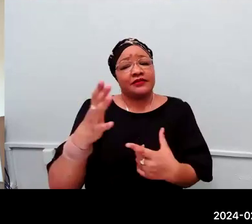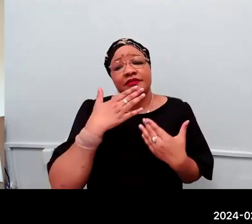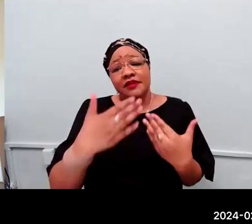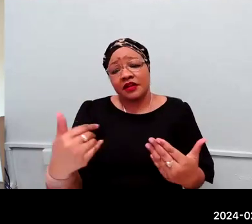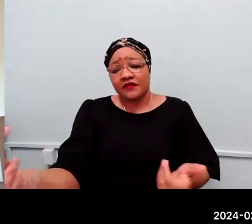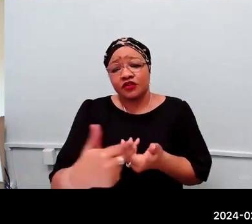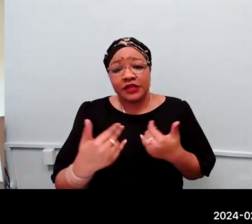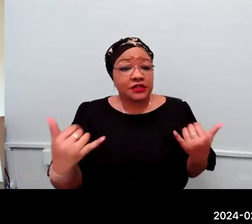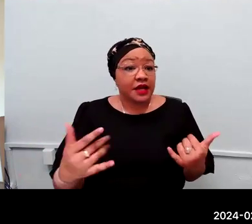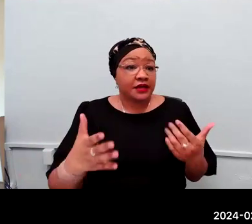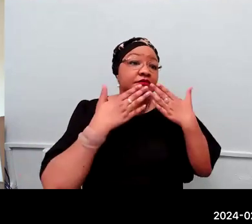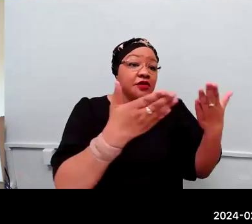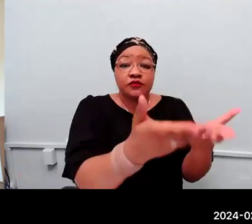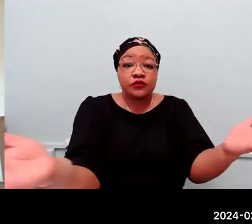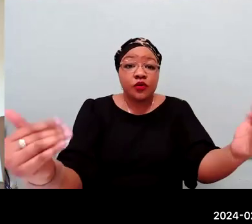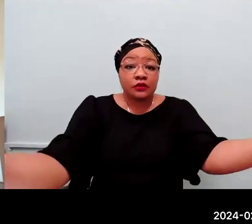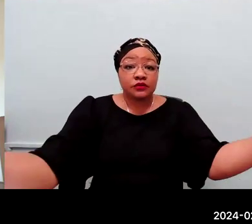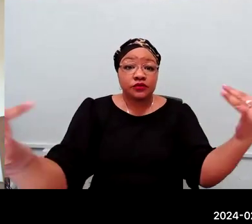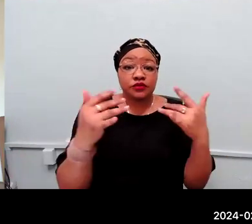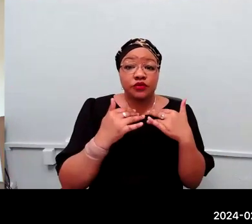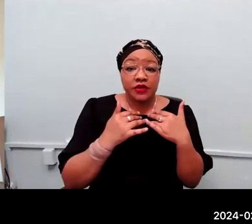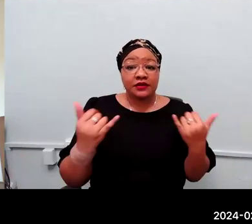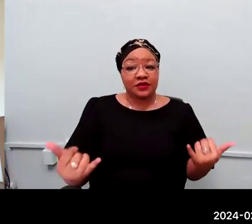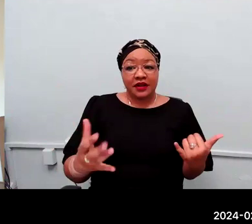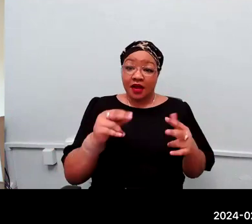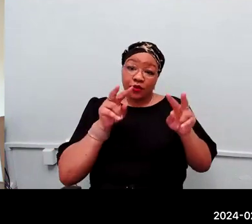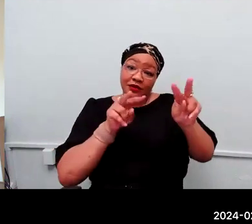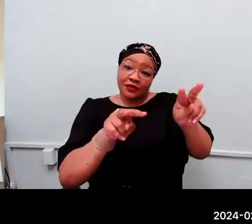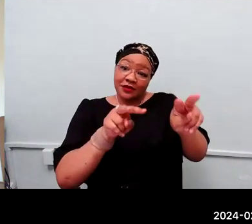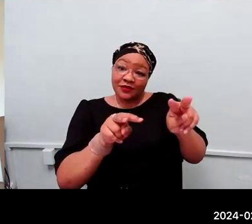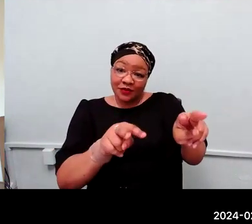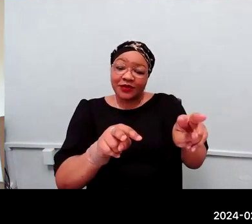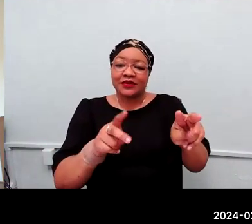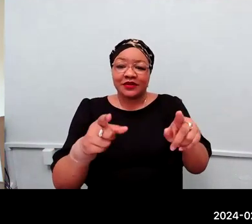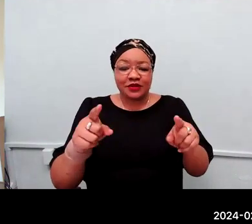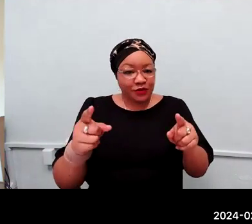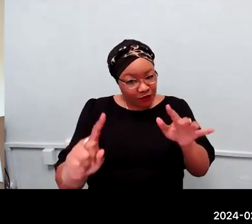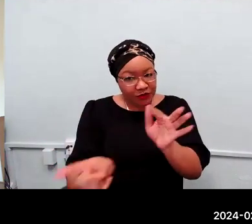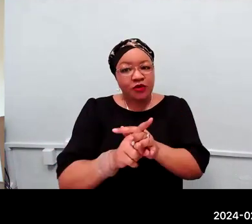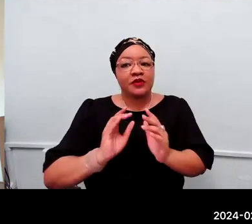and thank you to everyone who joined us today. And we look forward to having you at our next event.